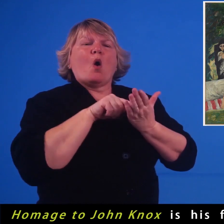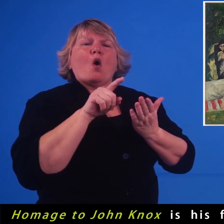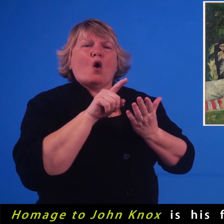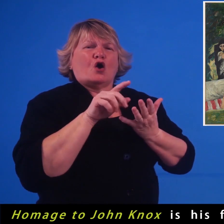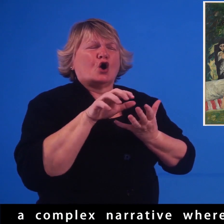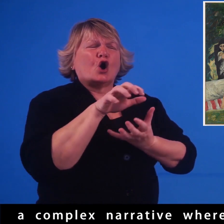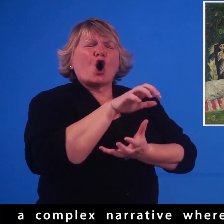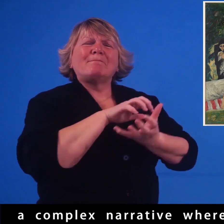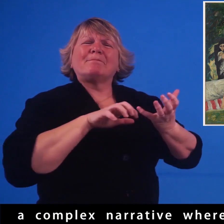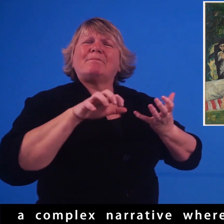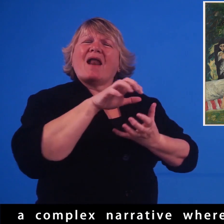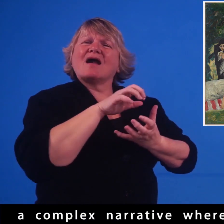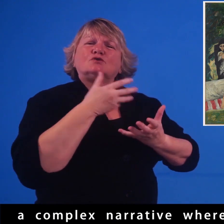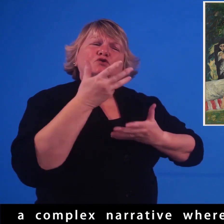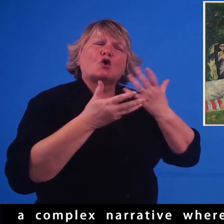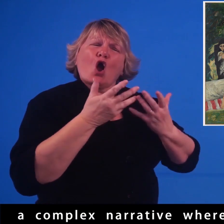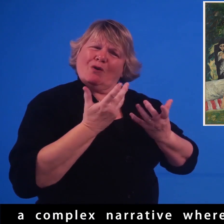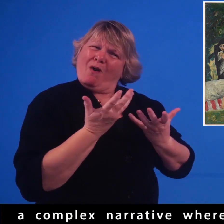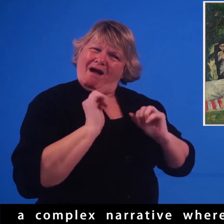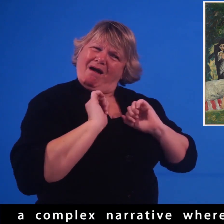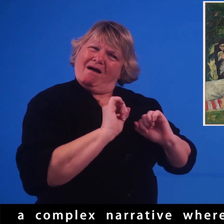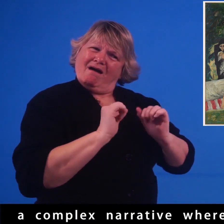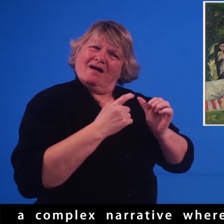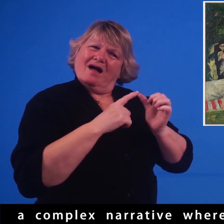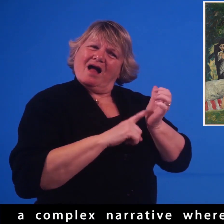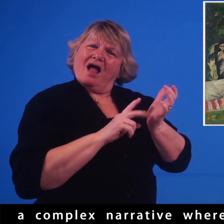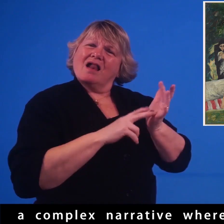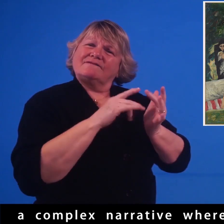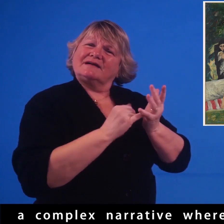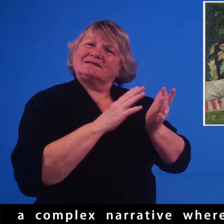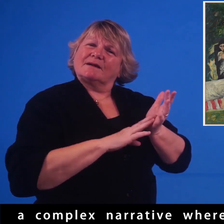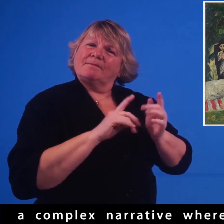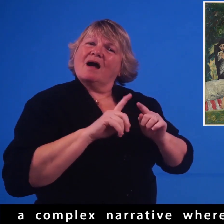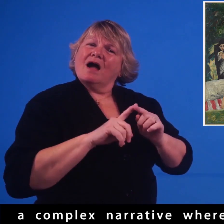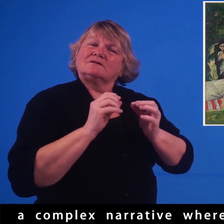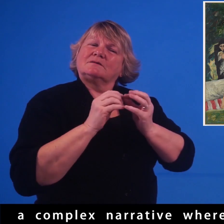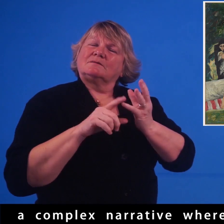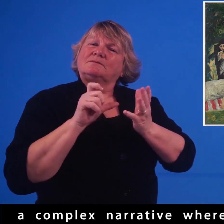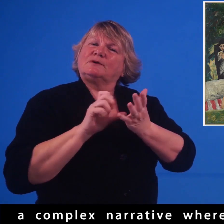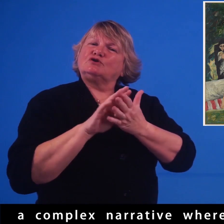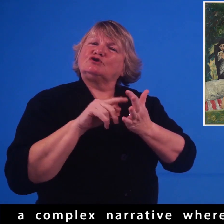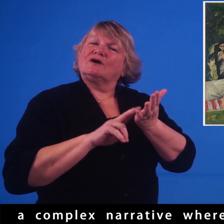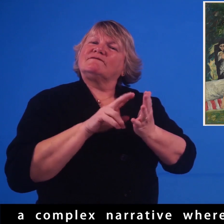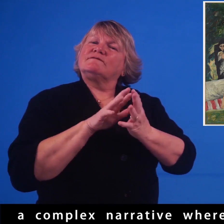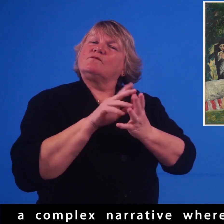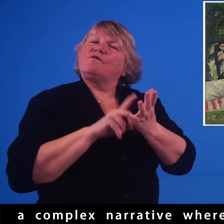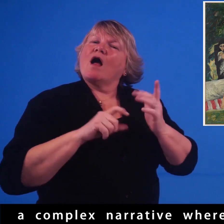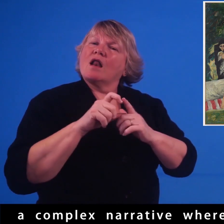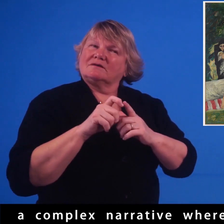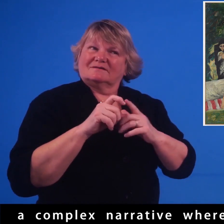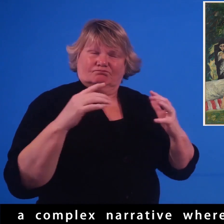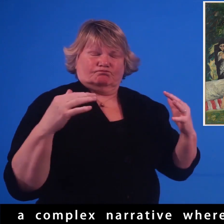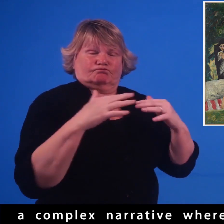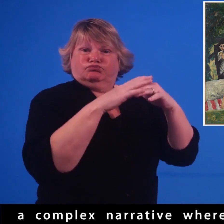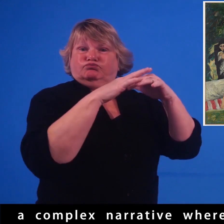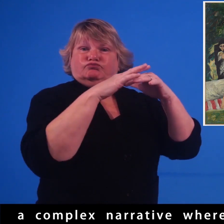to present a complex narrative where Calvinism and Buchenwald collide in a tumultuous vision